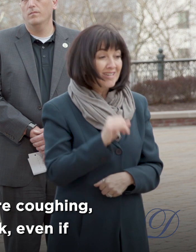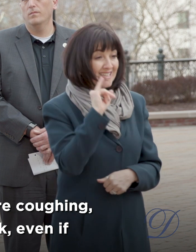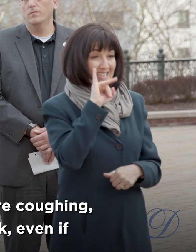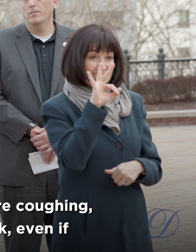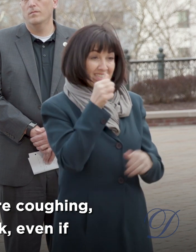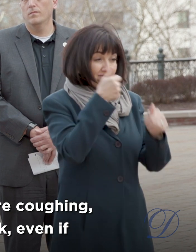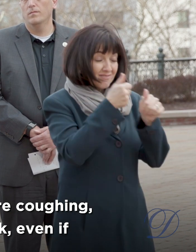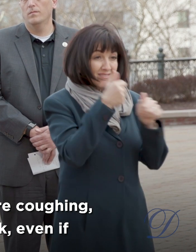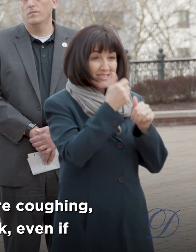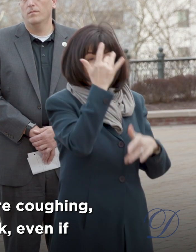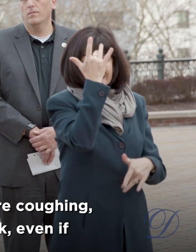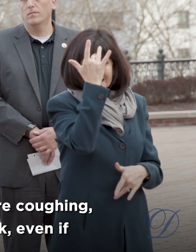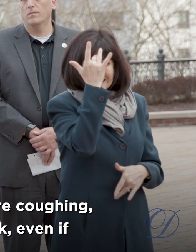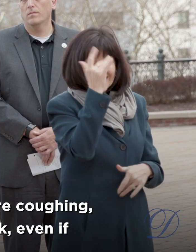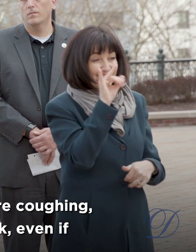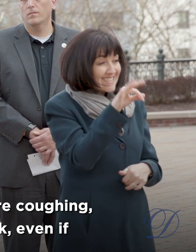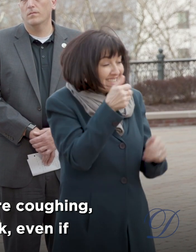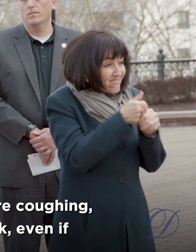sick,